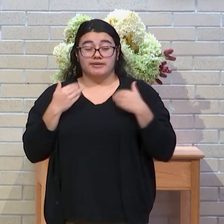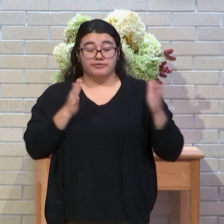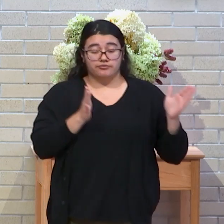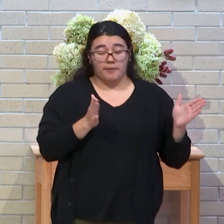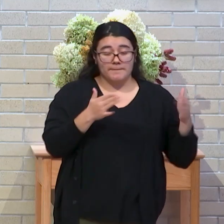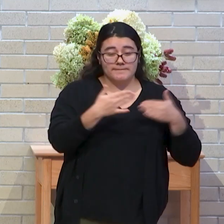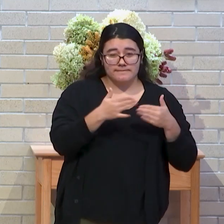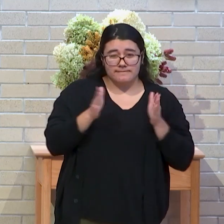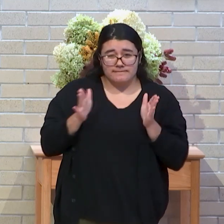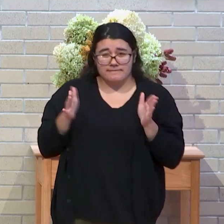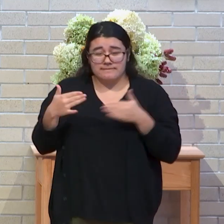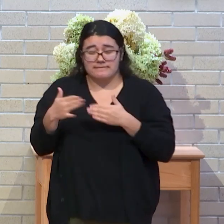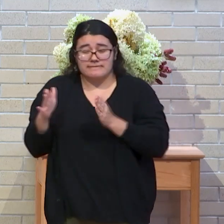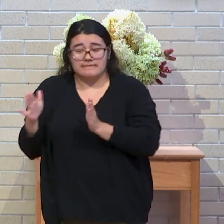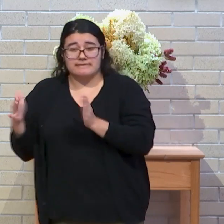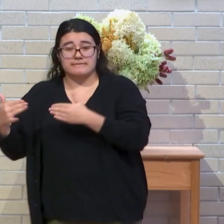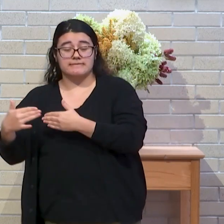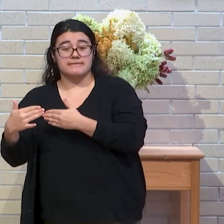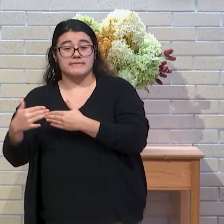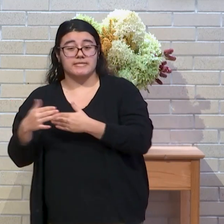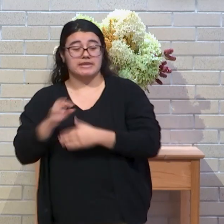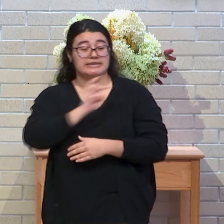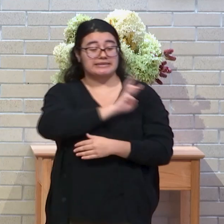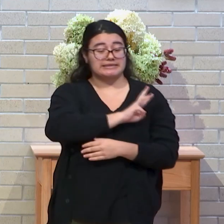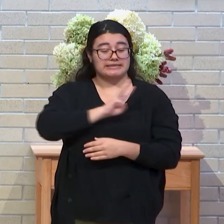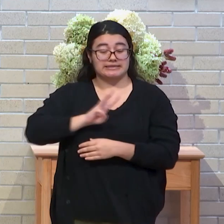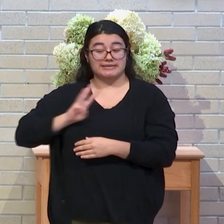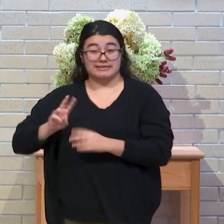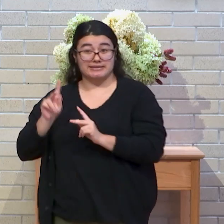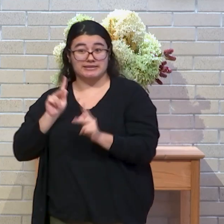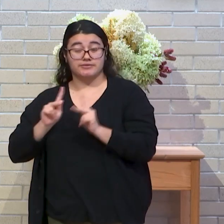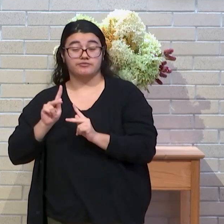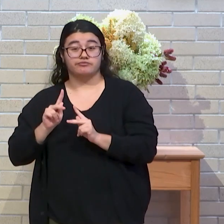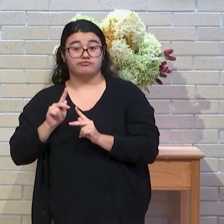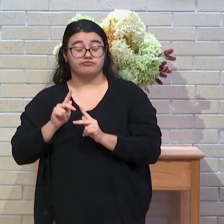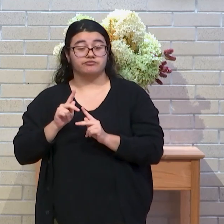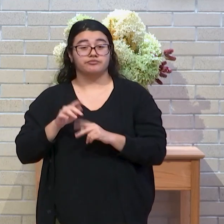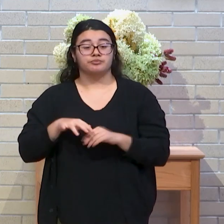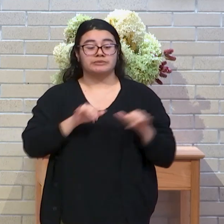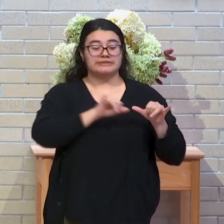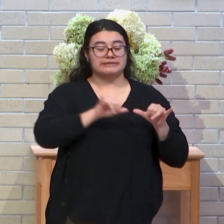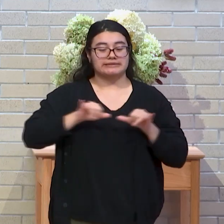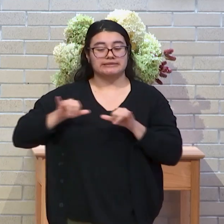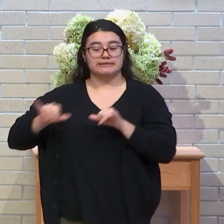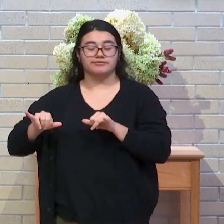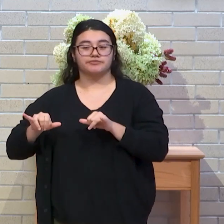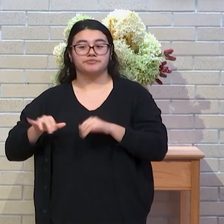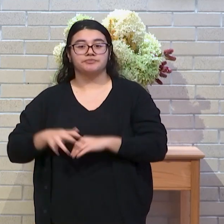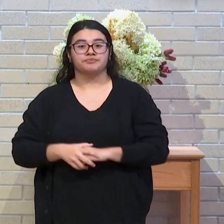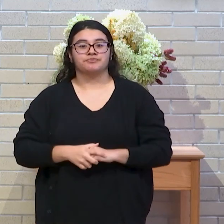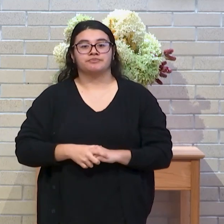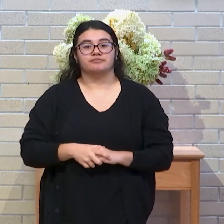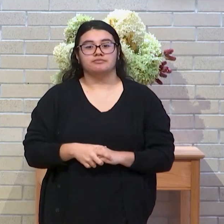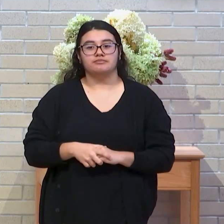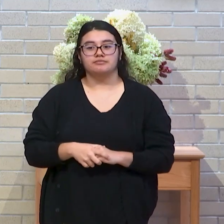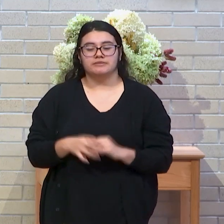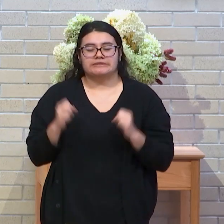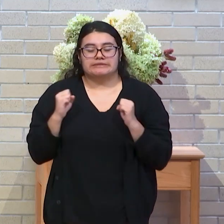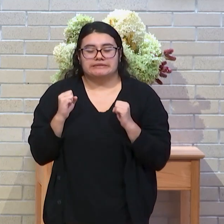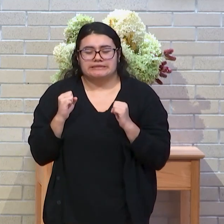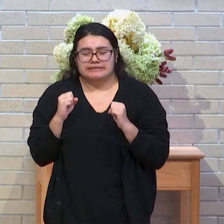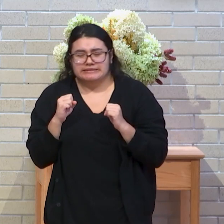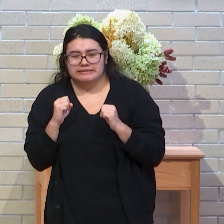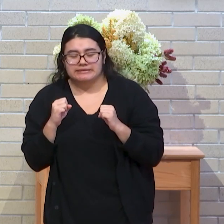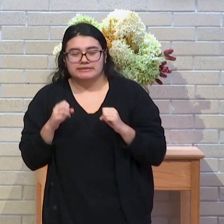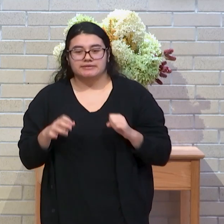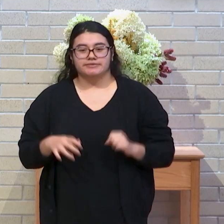we had crammed all our bags under the seat and figured out how to turn our benches into beds, we began to explore the rest of the train. We spent most of the afternoon hanging